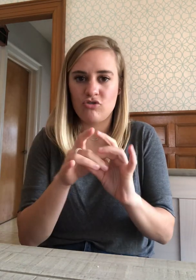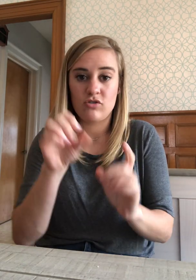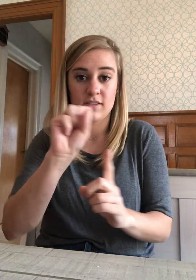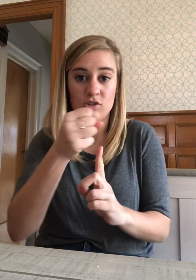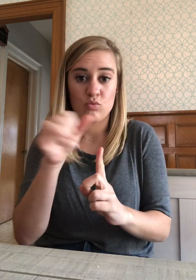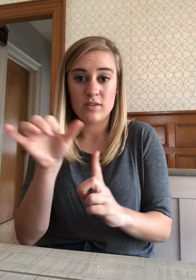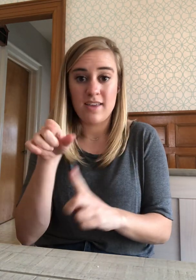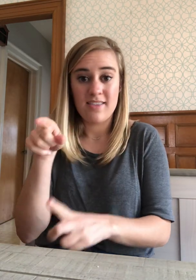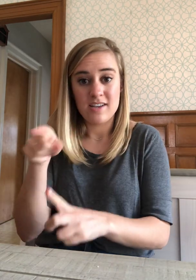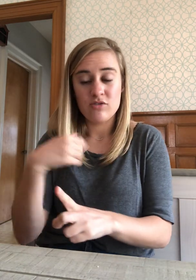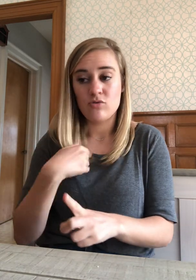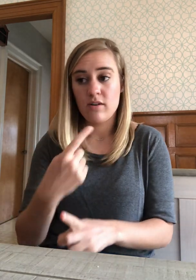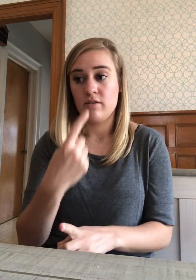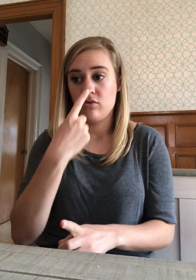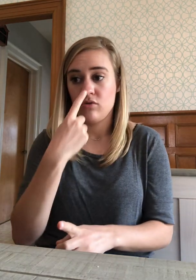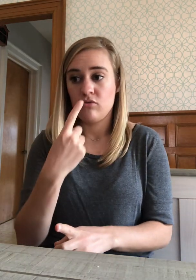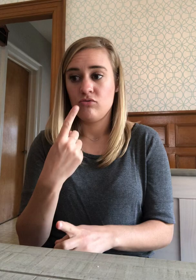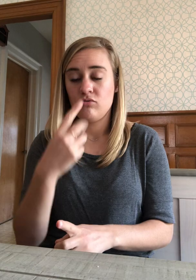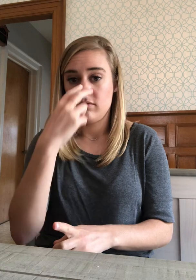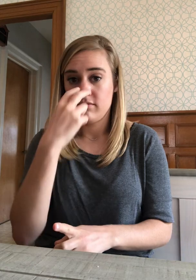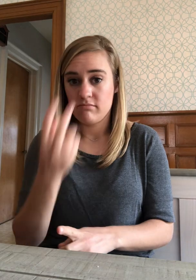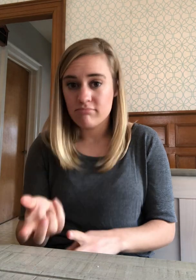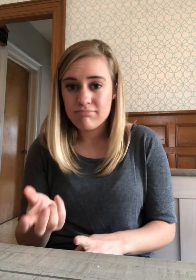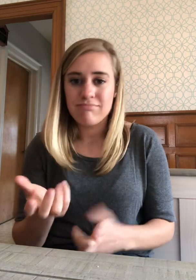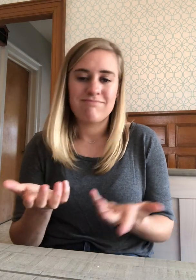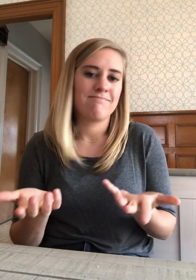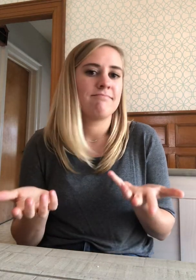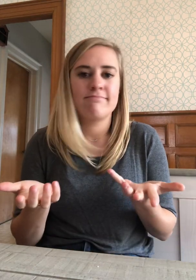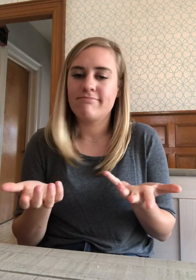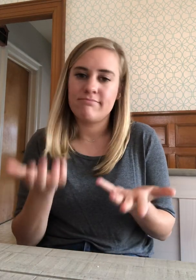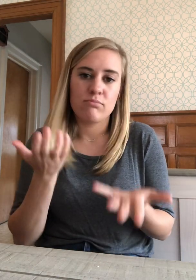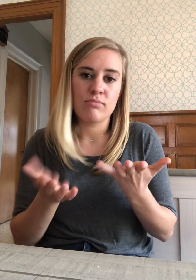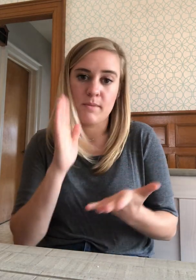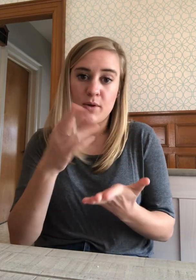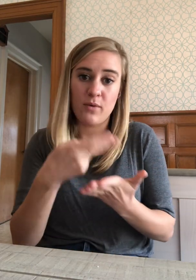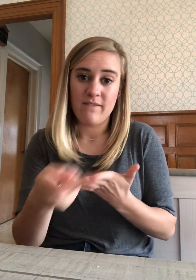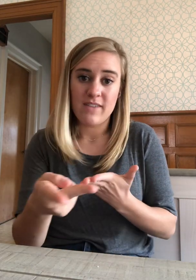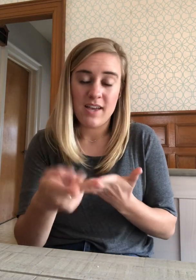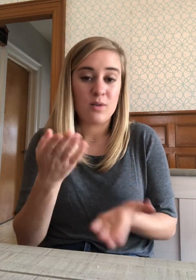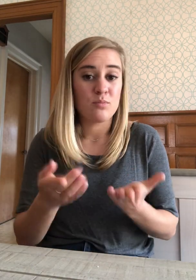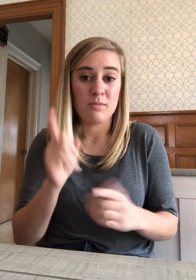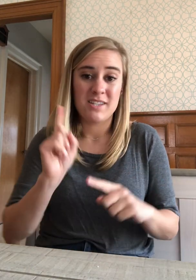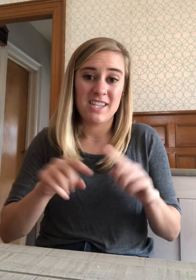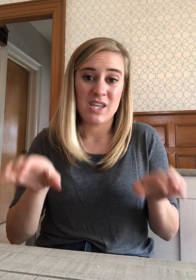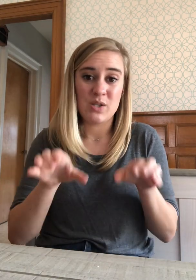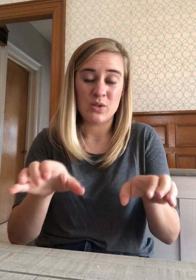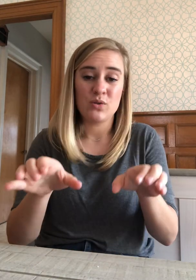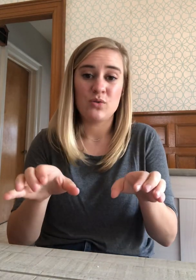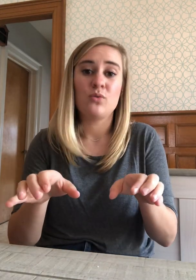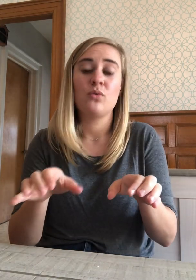isolated nose, it's likely to fail, and you're probably not going to be able to do it. The patient's going to wind up with a prosthesis at some